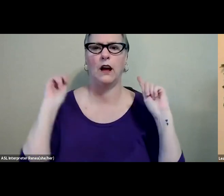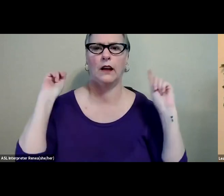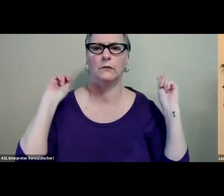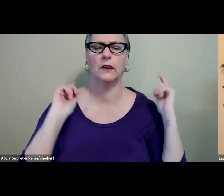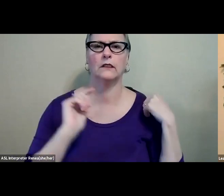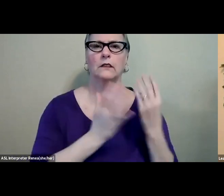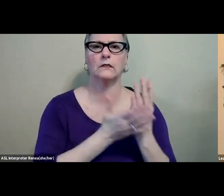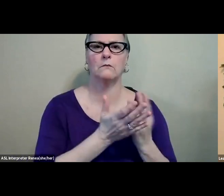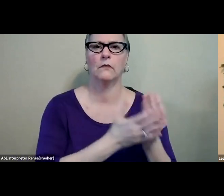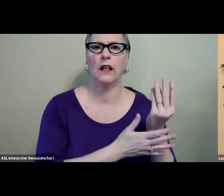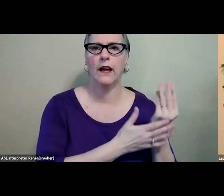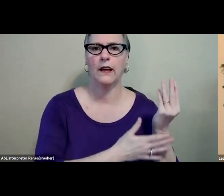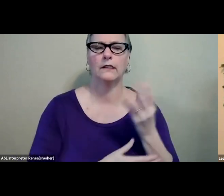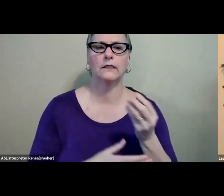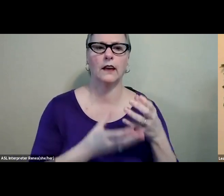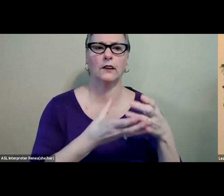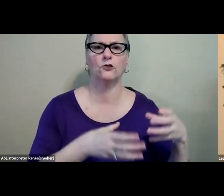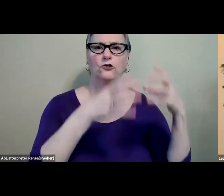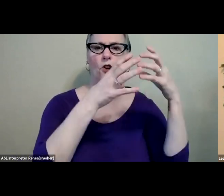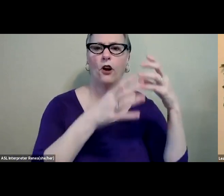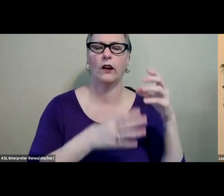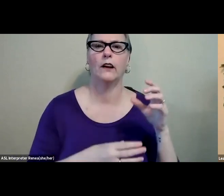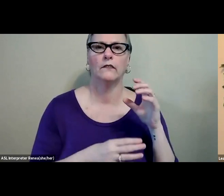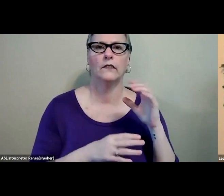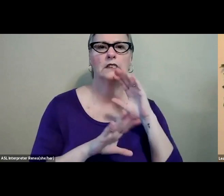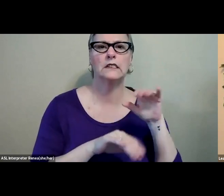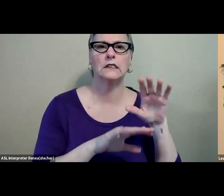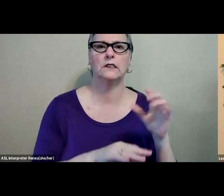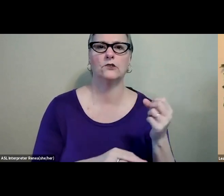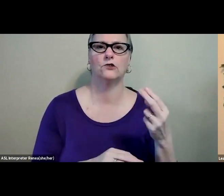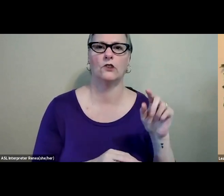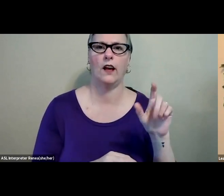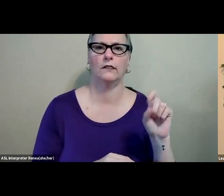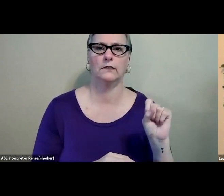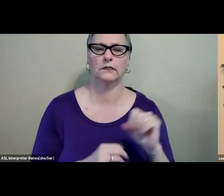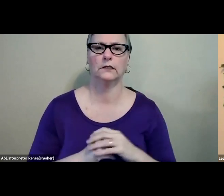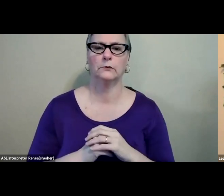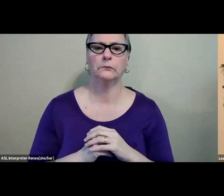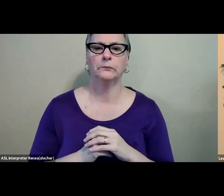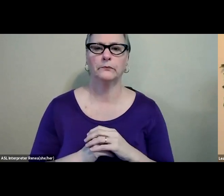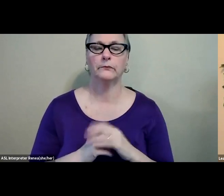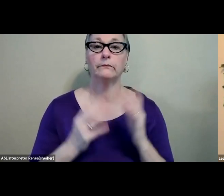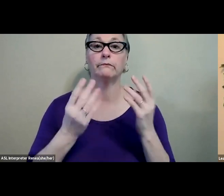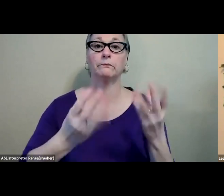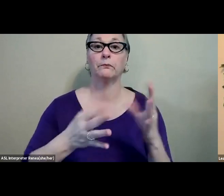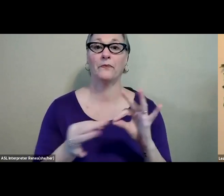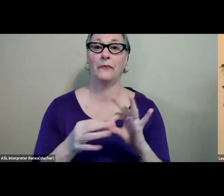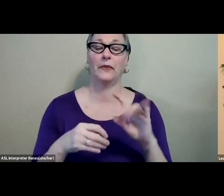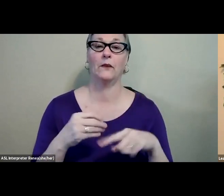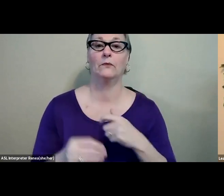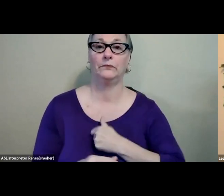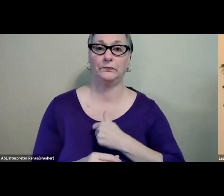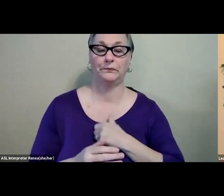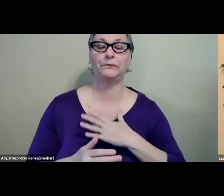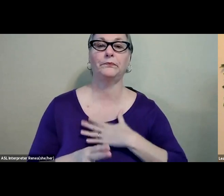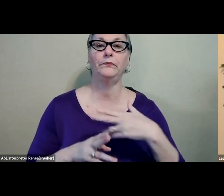plants and a jar full of seashells so just to let you know a little bit about myself again my name